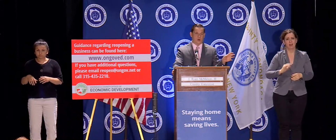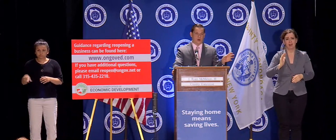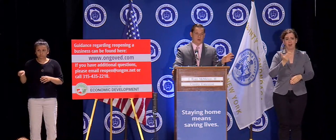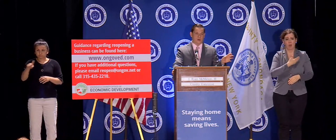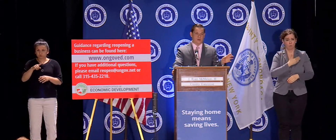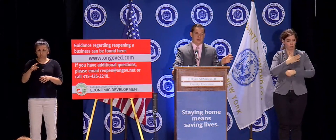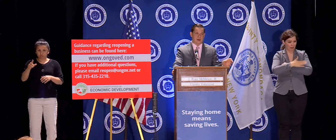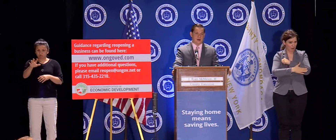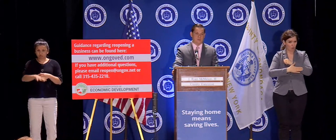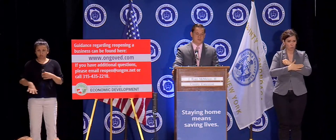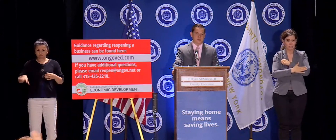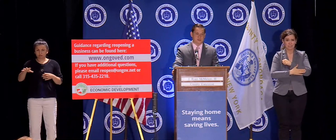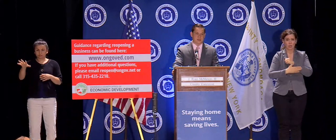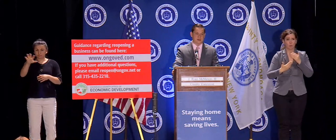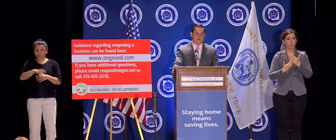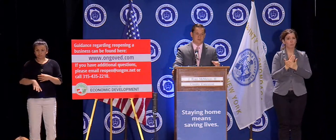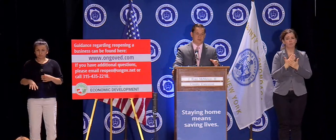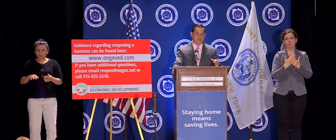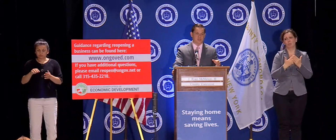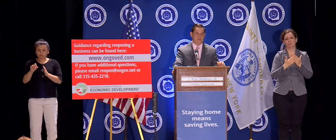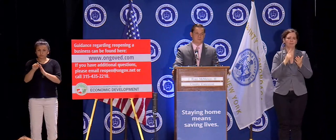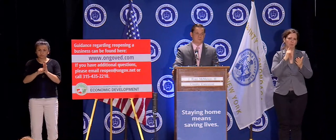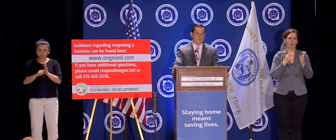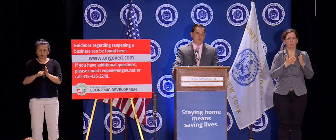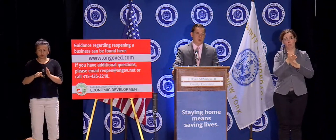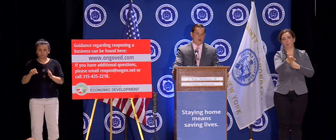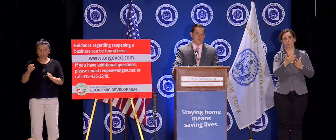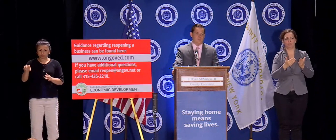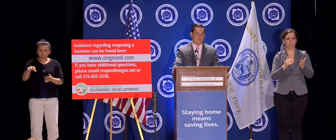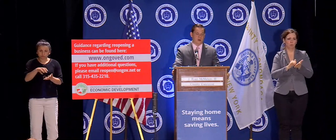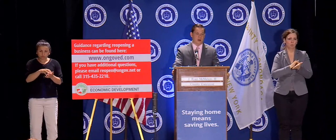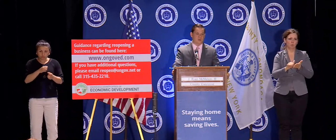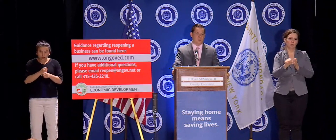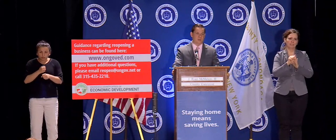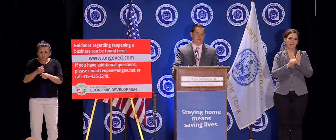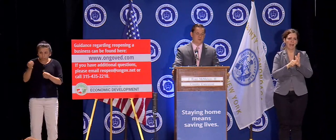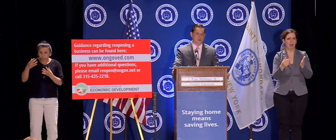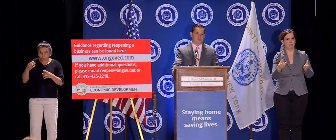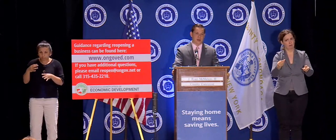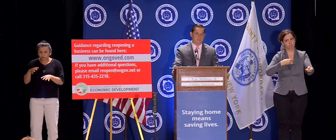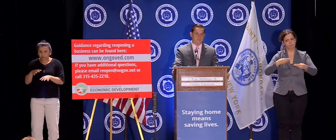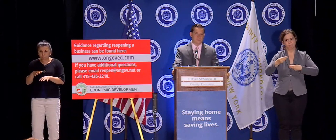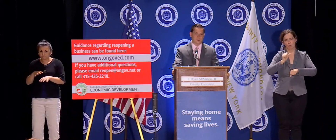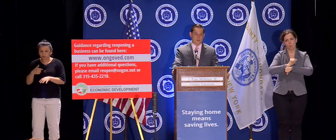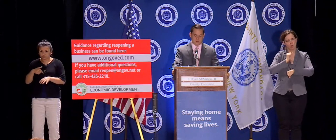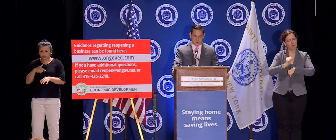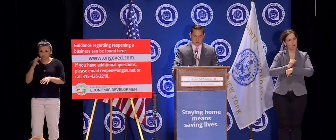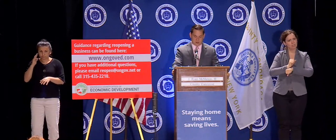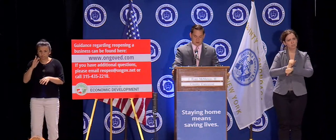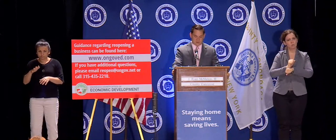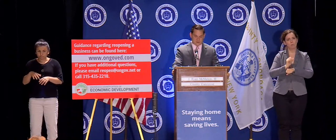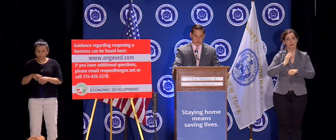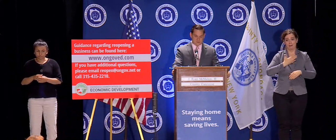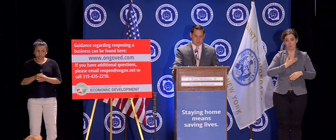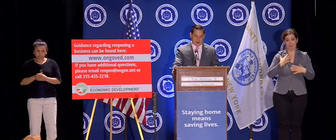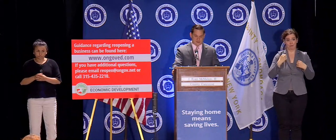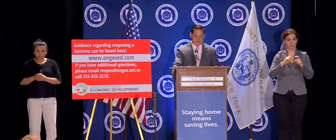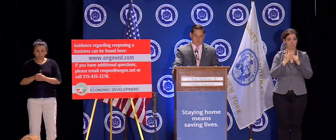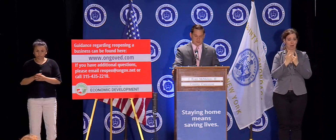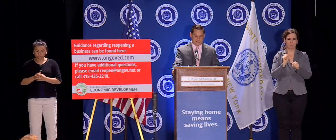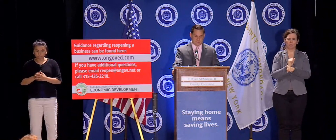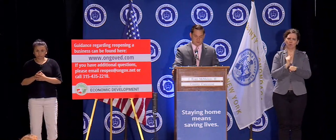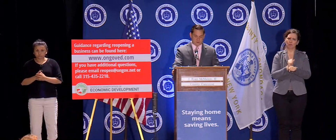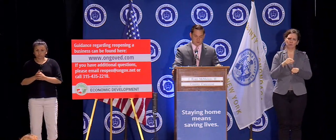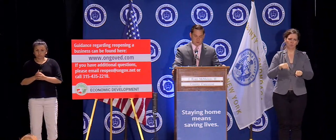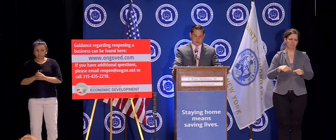the work that helps us get the information for our health department to do their job. So this process